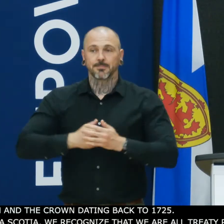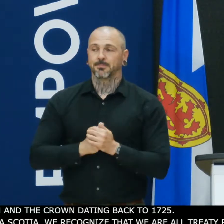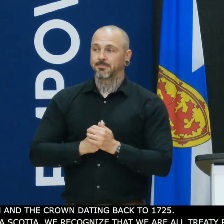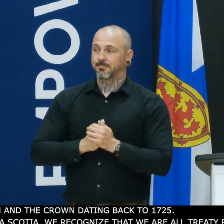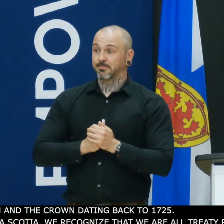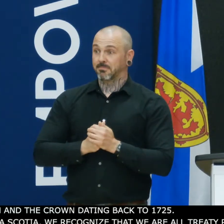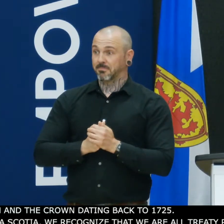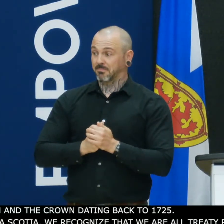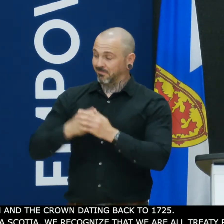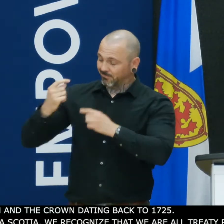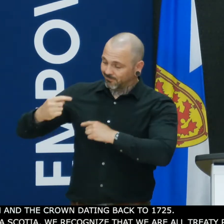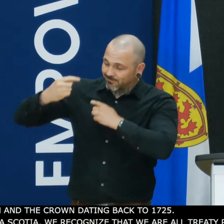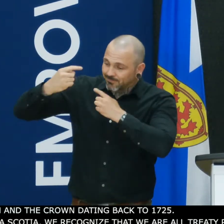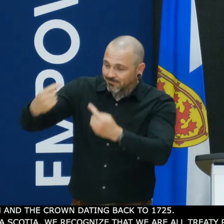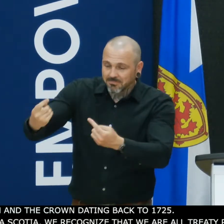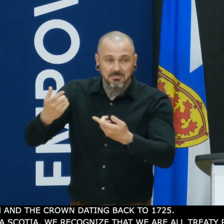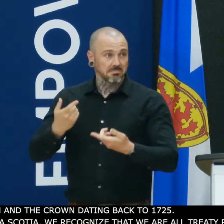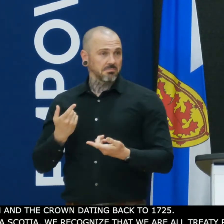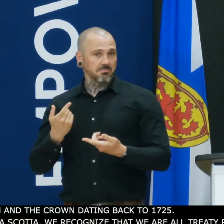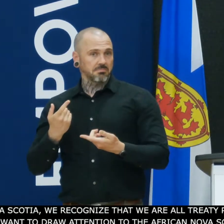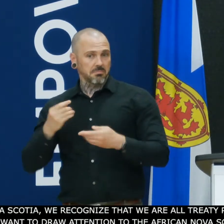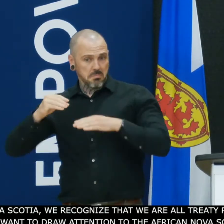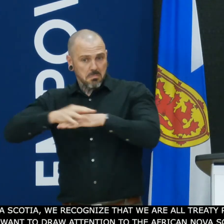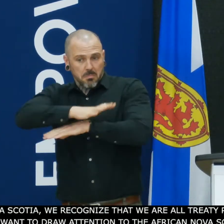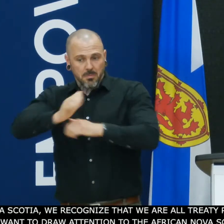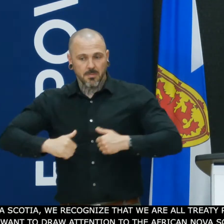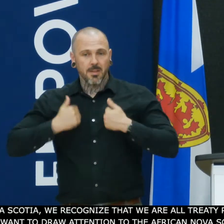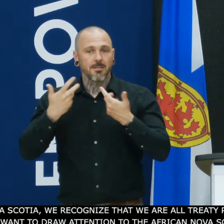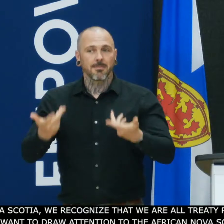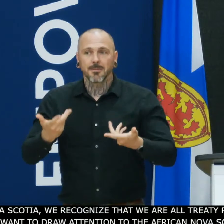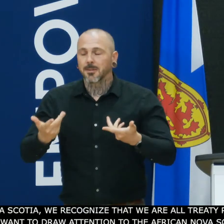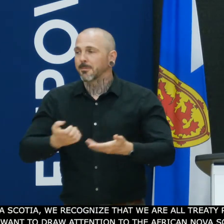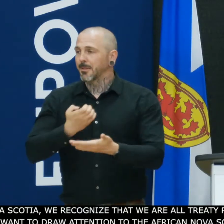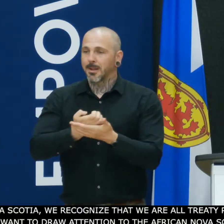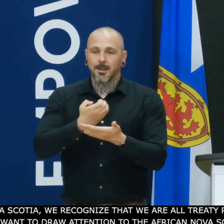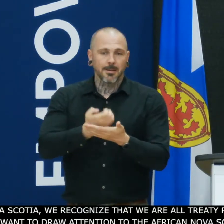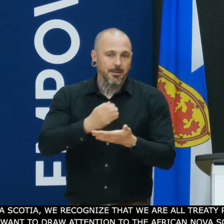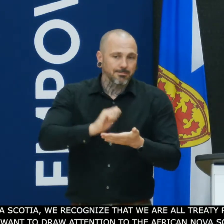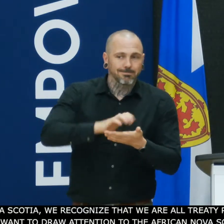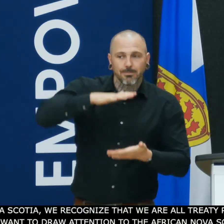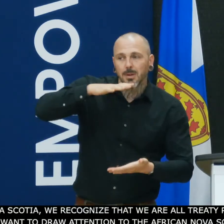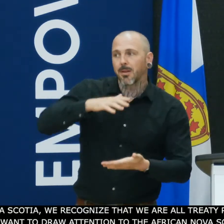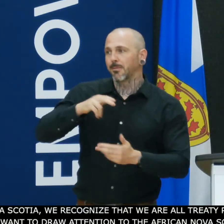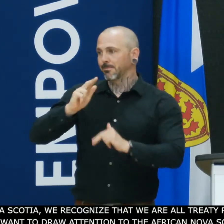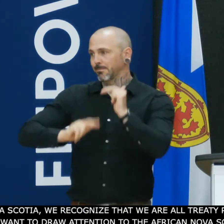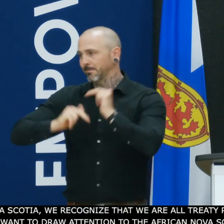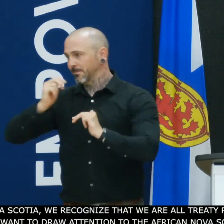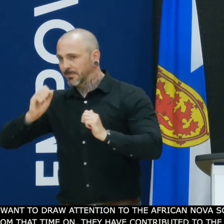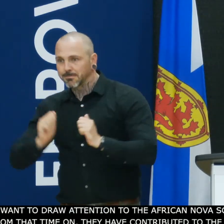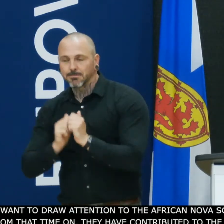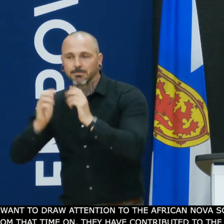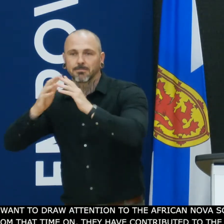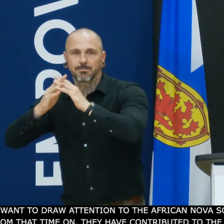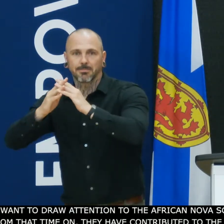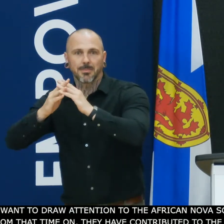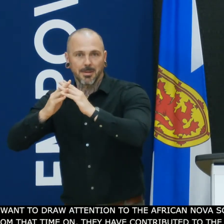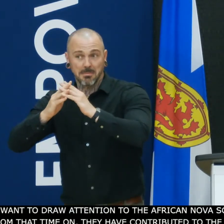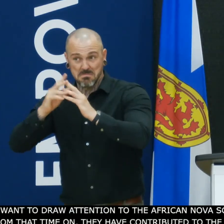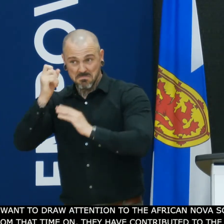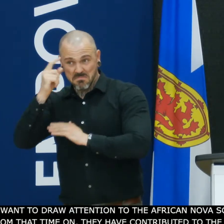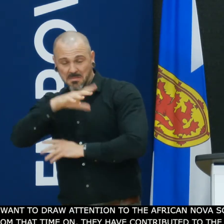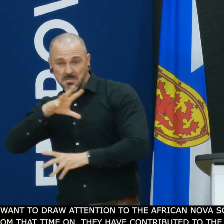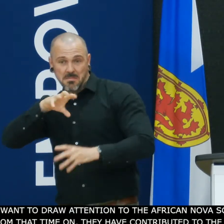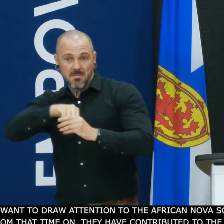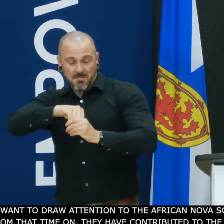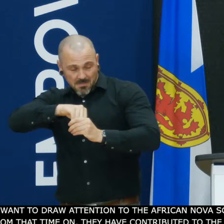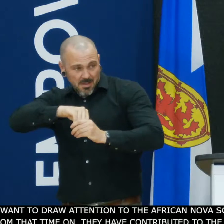have contributed to the infrastructure and economic wealth of the towns and cities they helped to build, but from which they